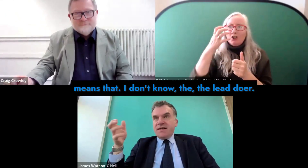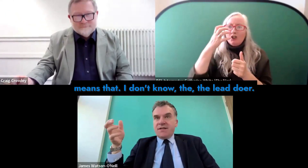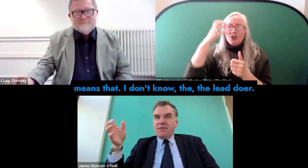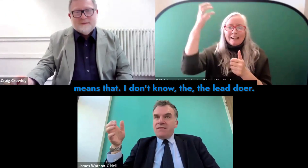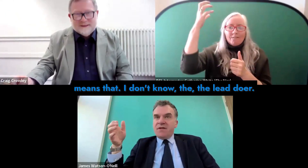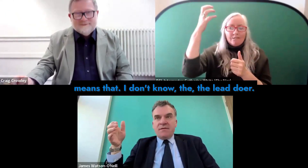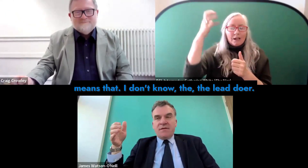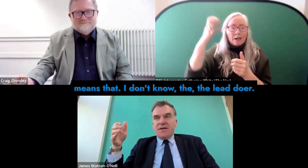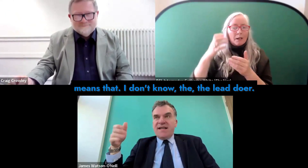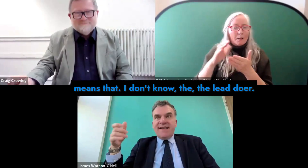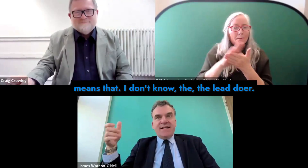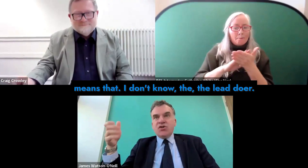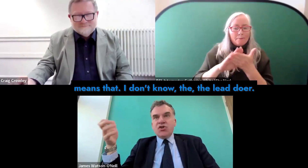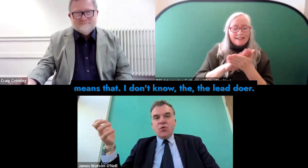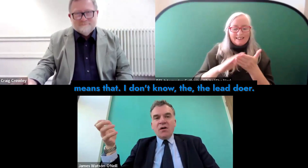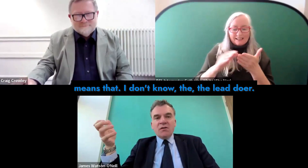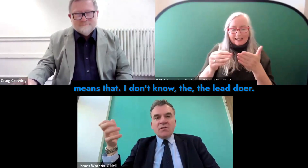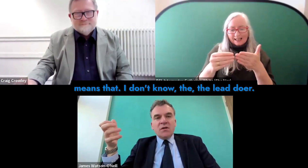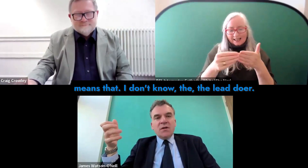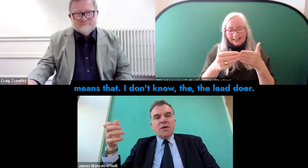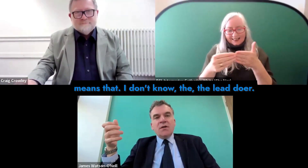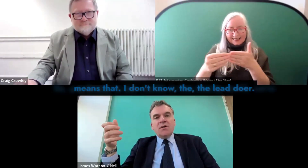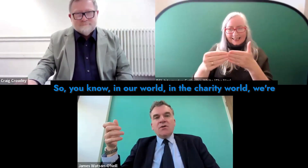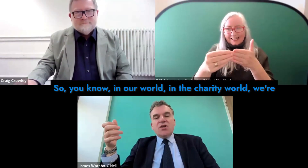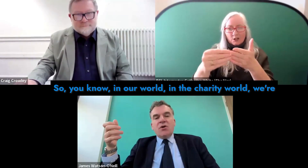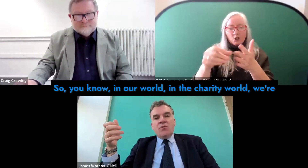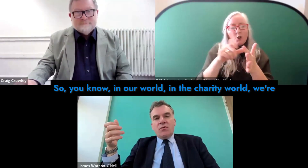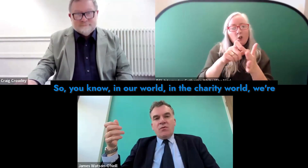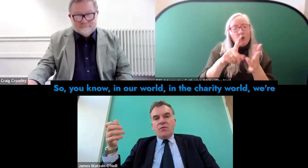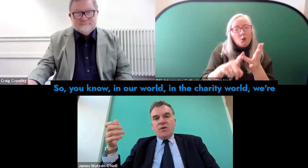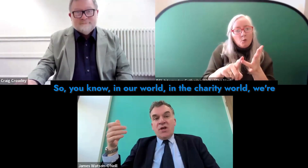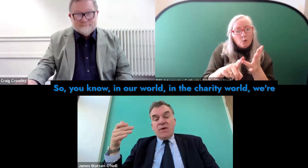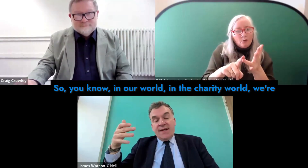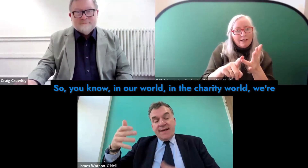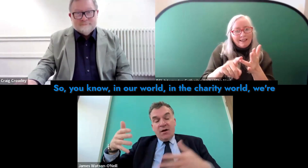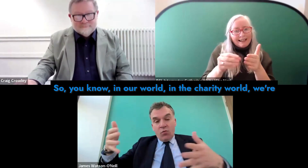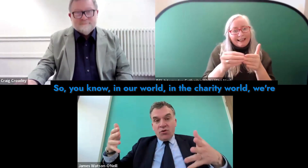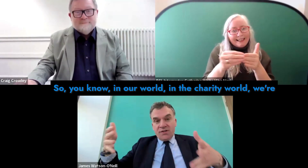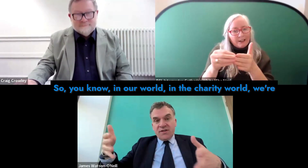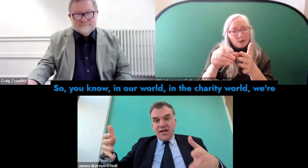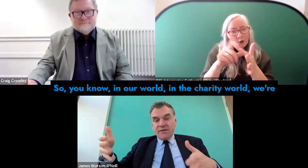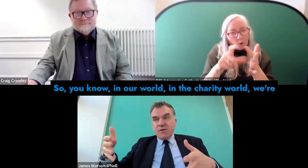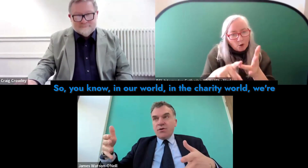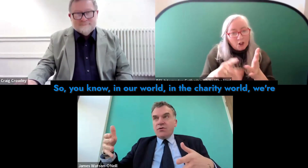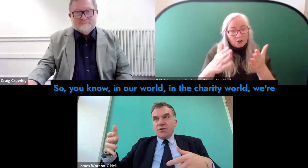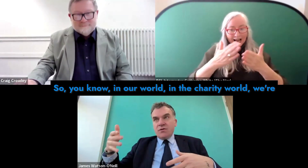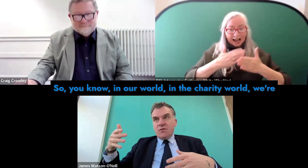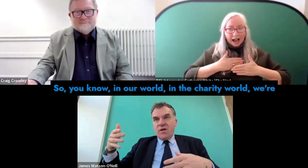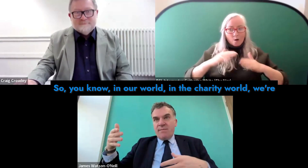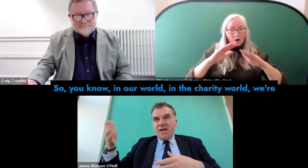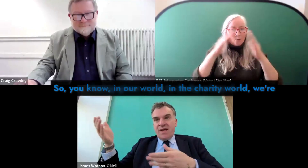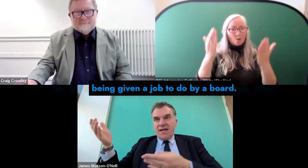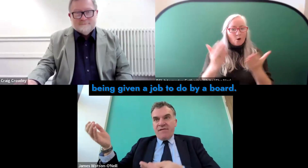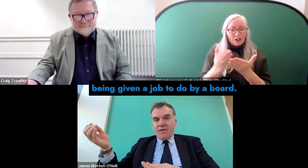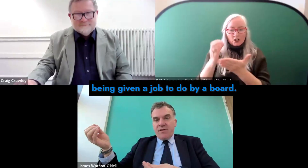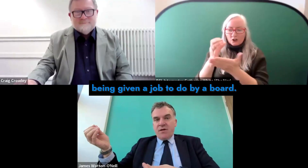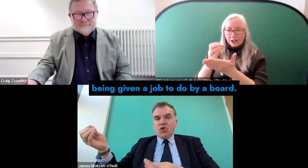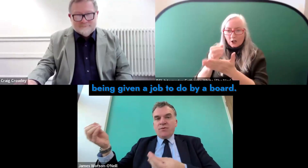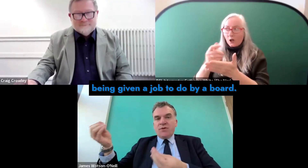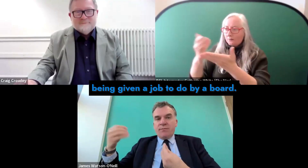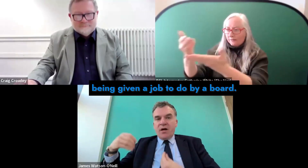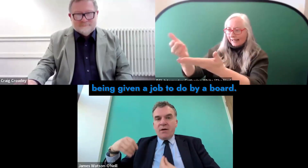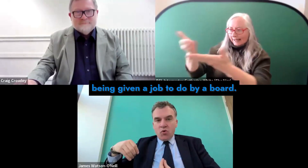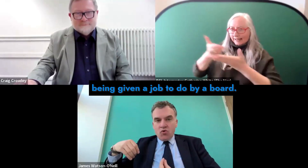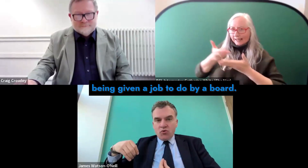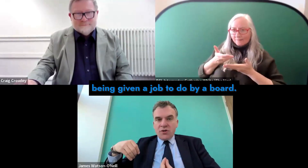means the lead doer. So in our world, in the charity world, we're being given